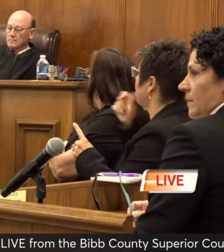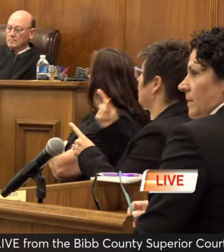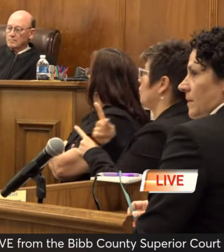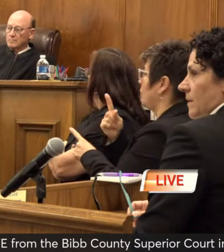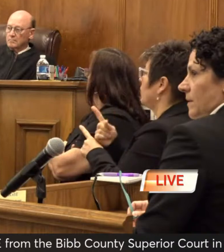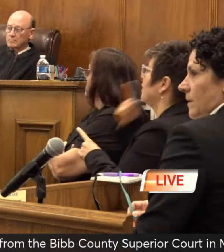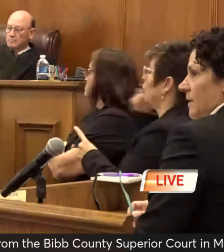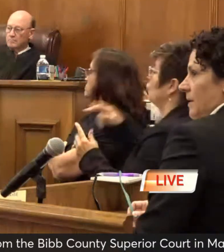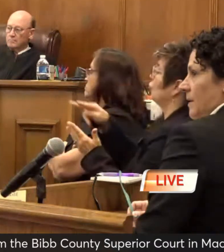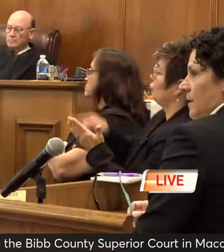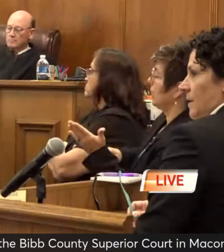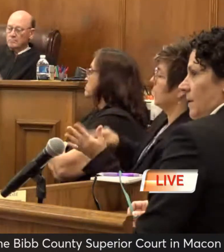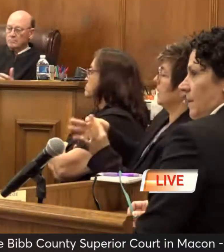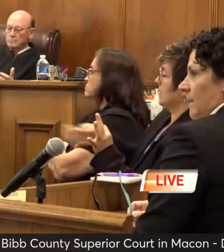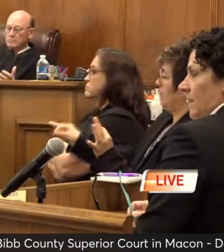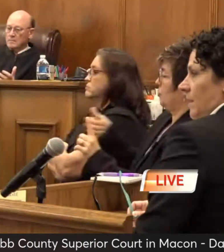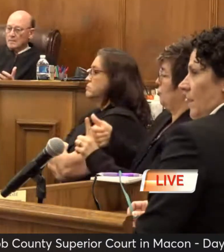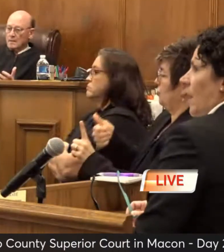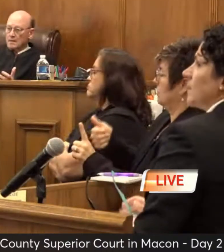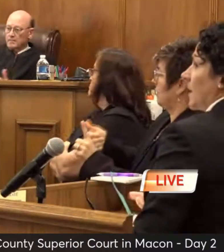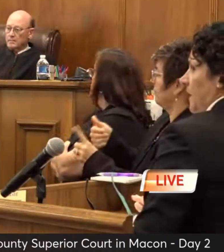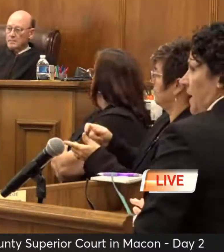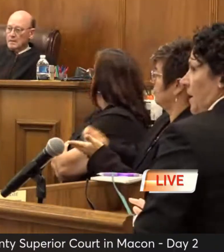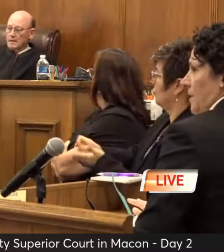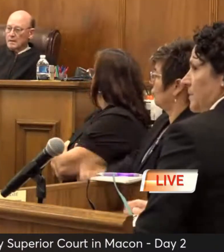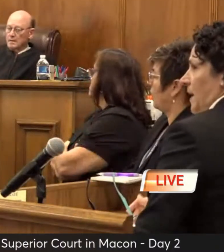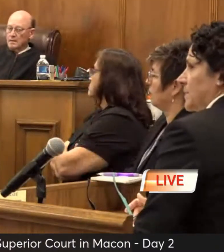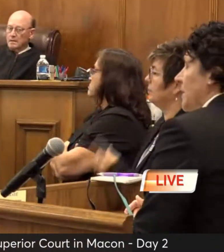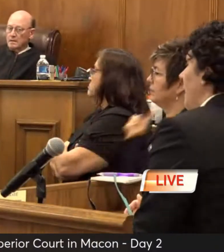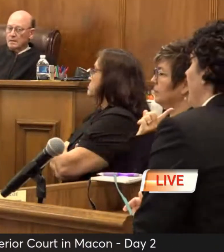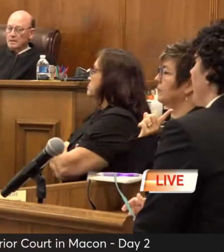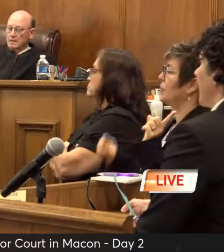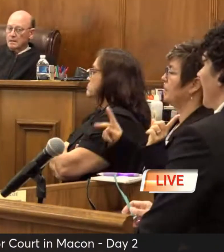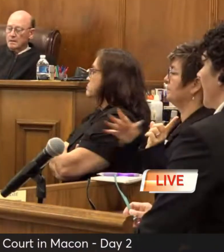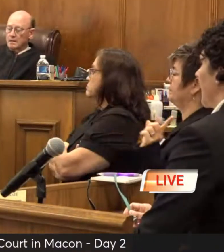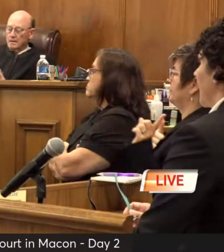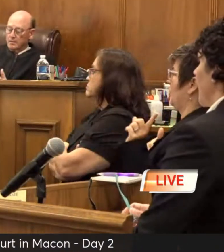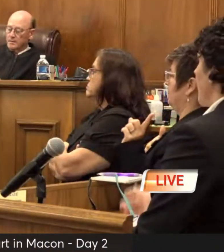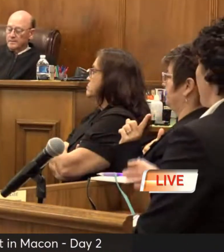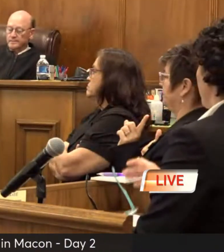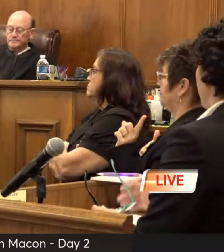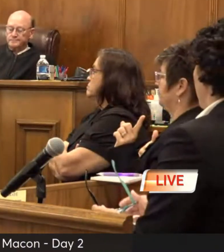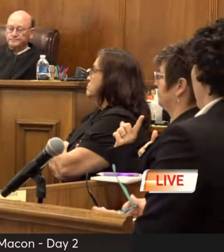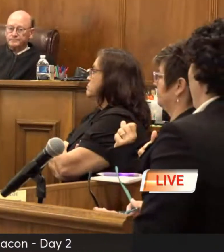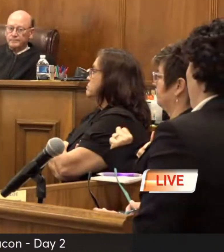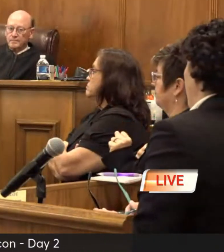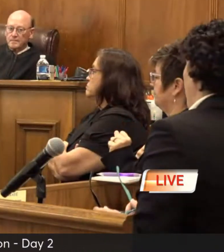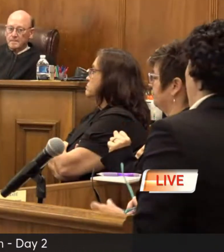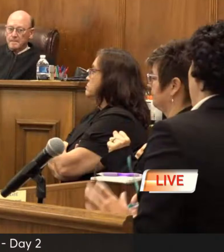she remembers, great, but if not, then. Okay, I'm sorry. Okay.